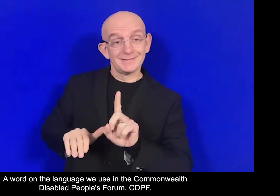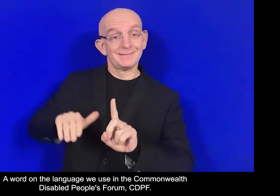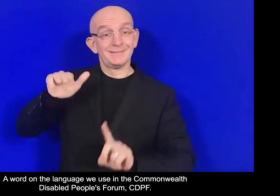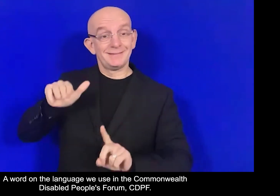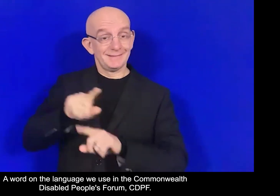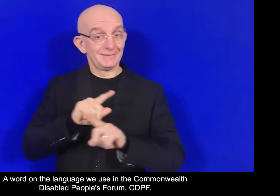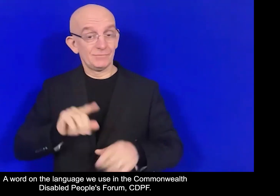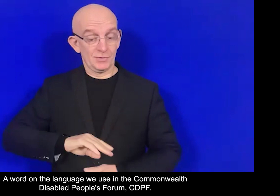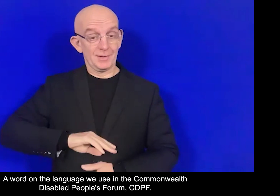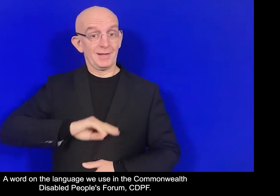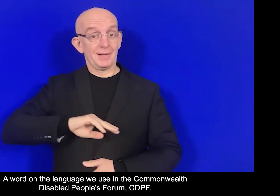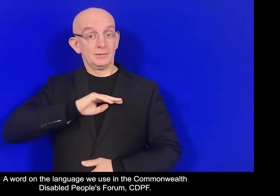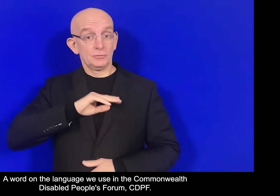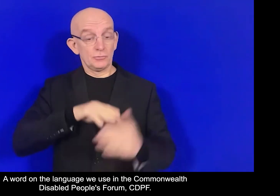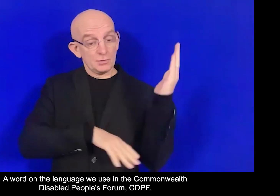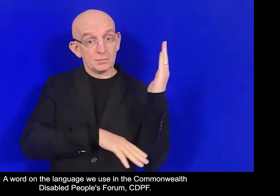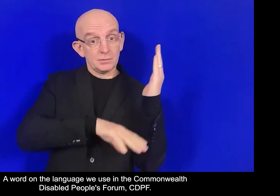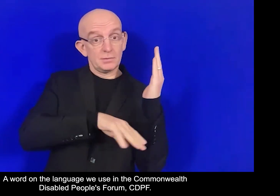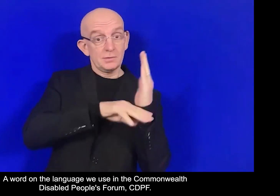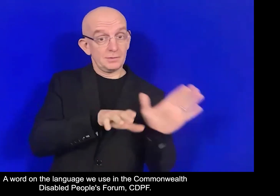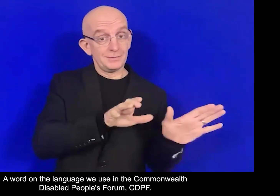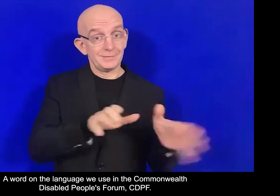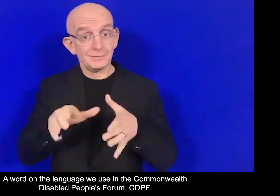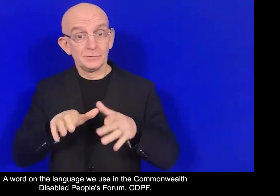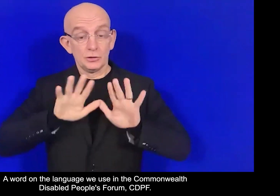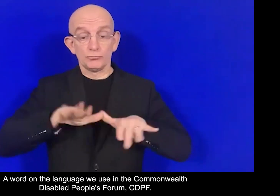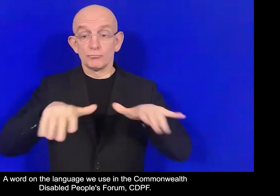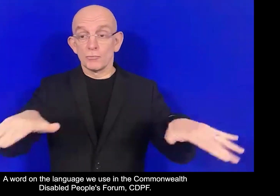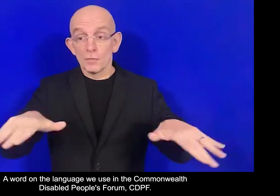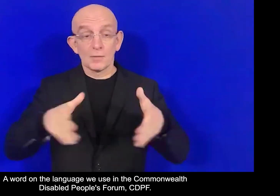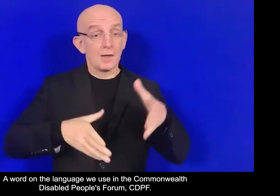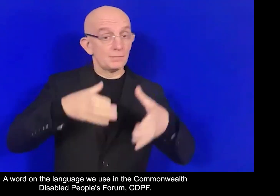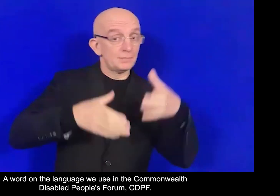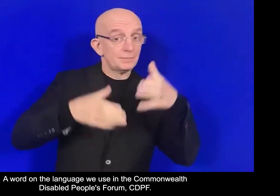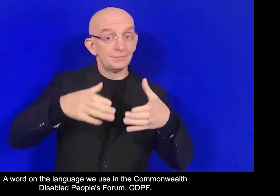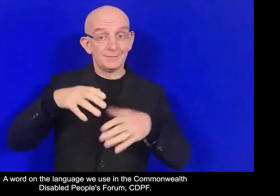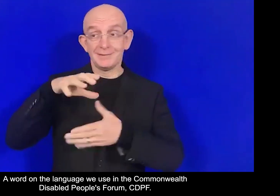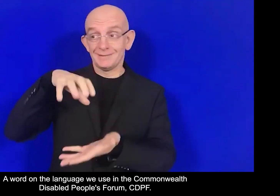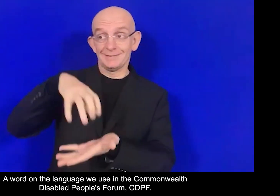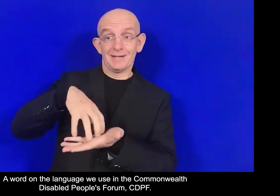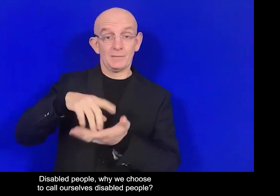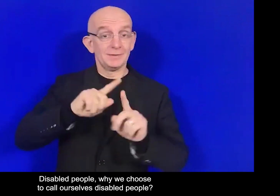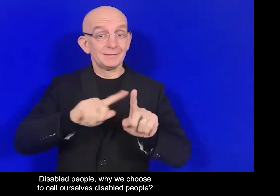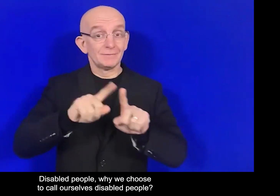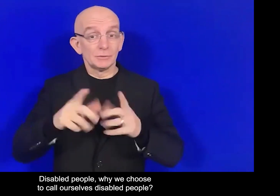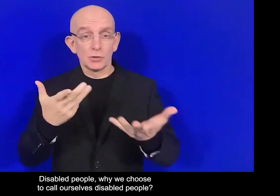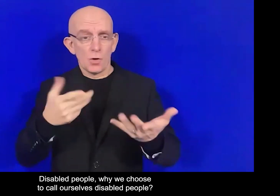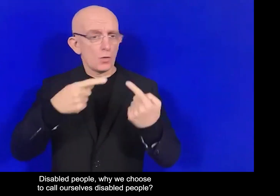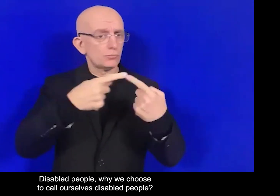language we use in the Commonwealth Disabled People's Forum, CDPF. Disabled